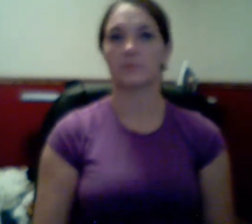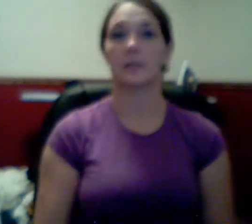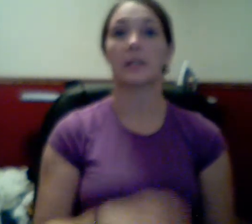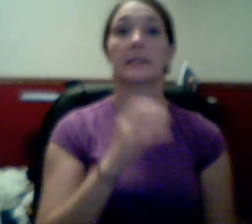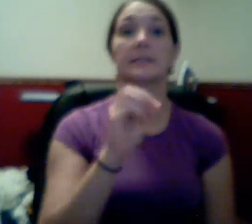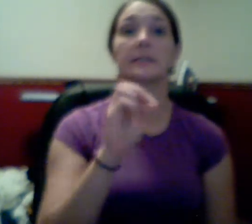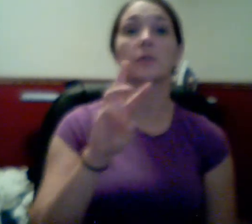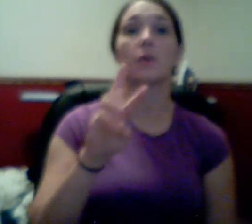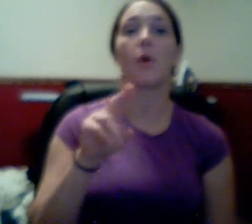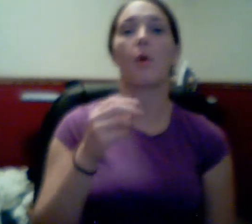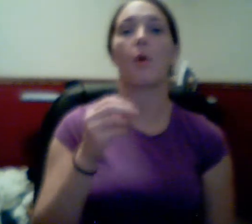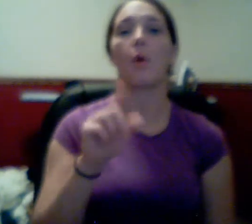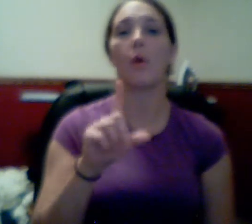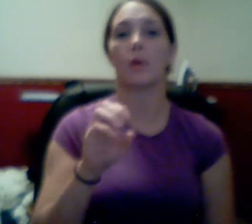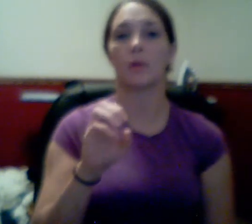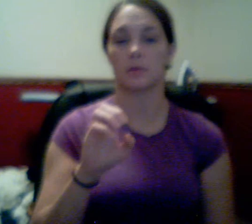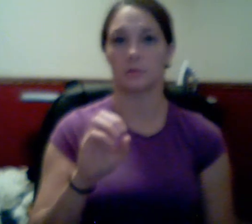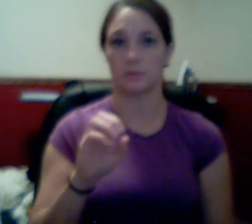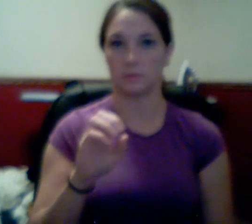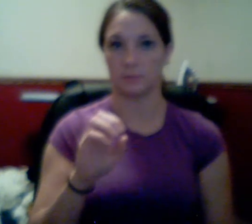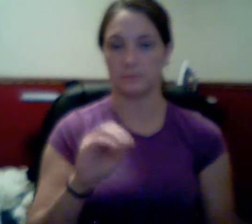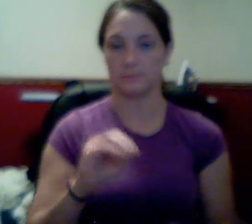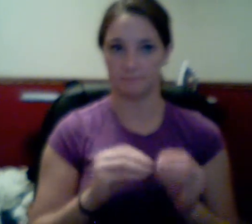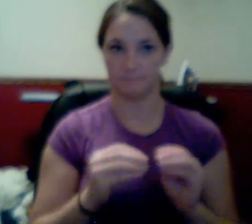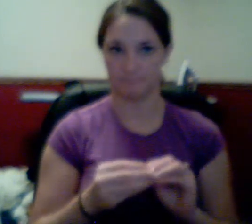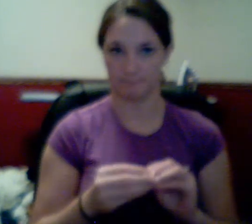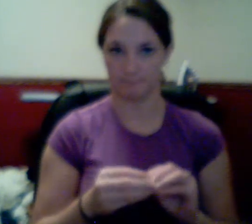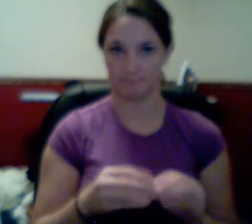some natural numbers like 10, 1, 0.